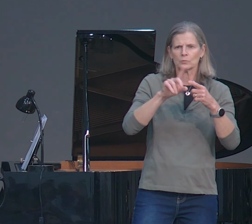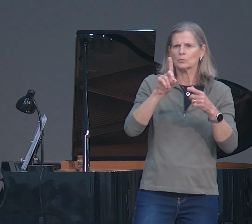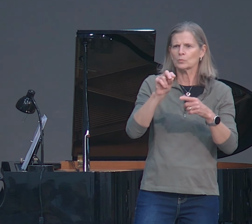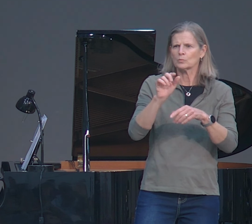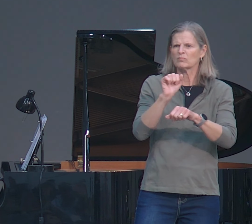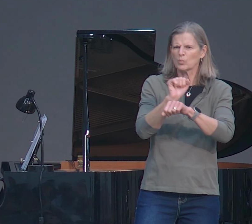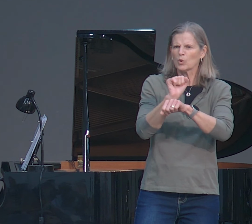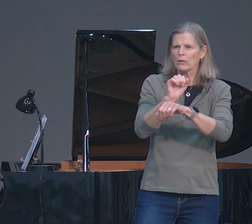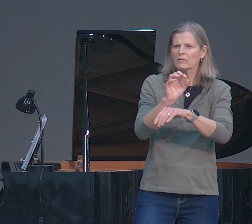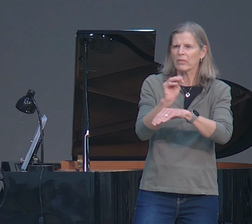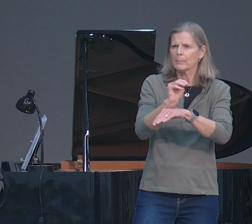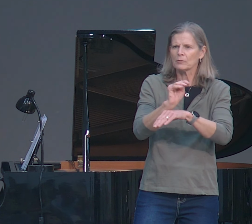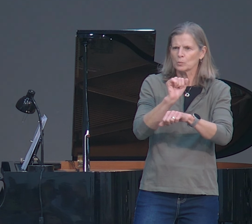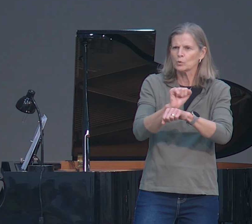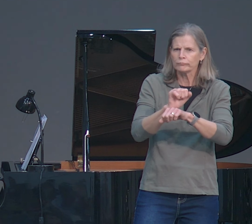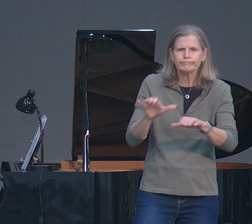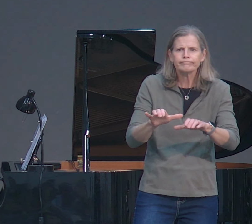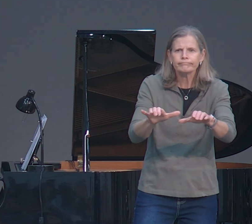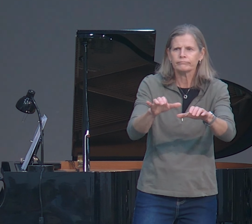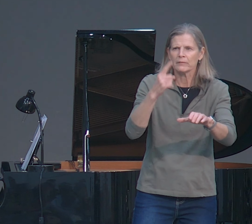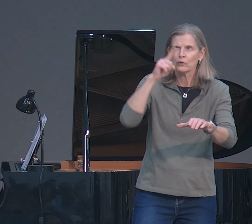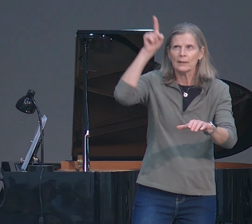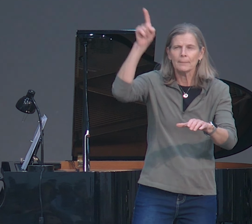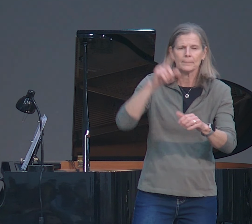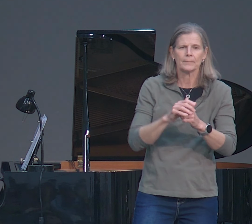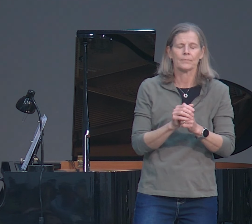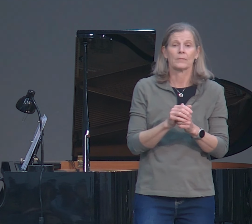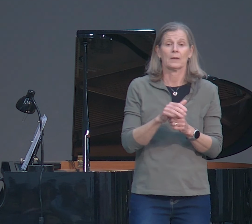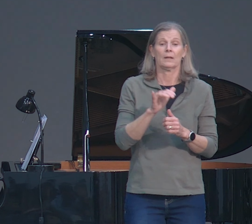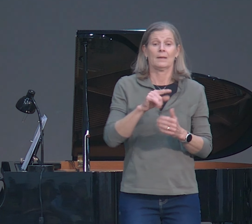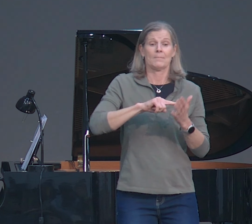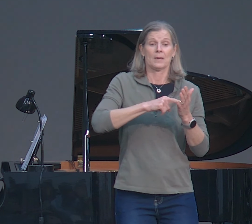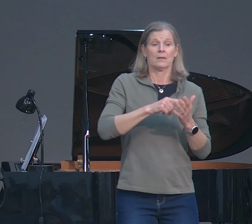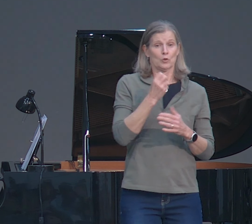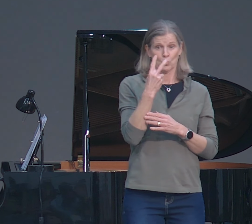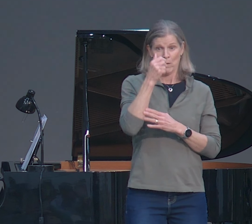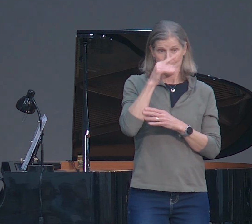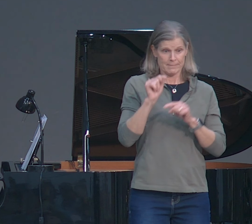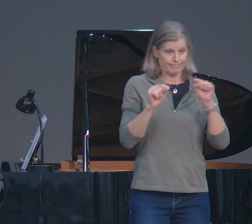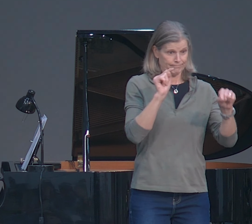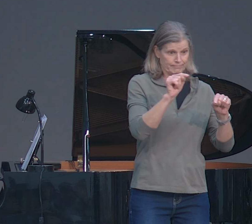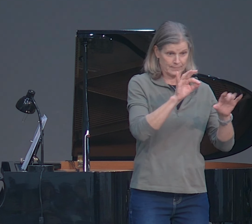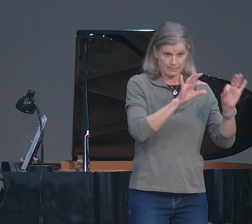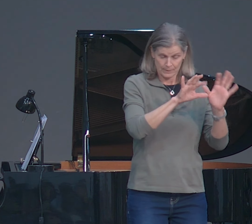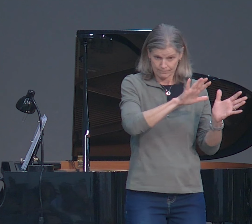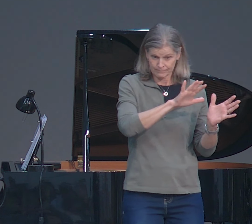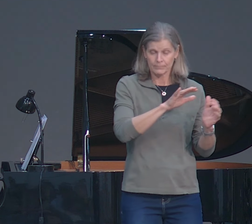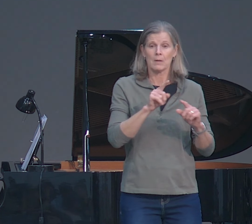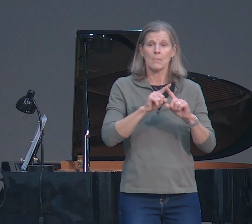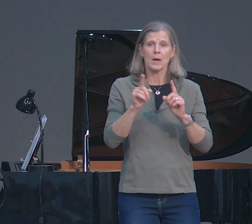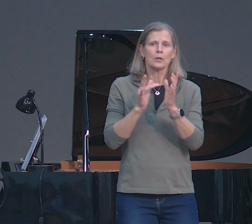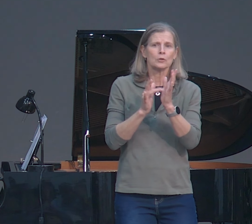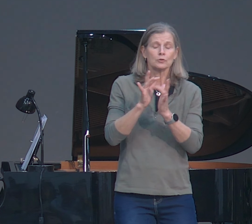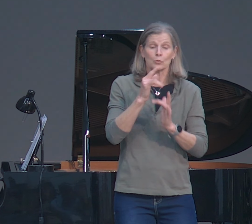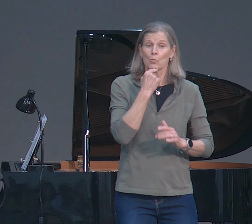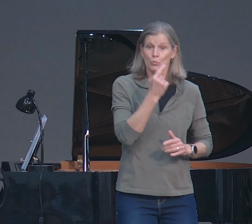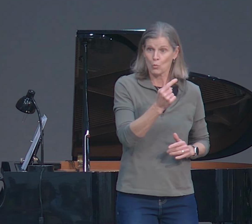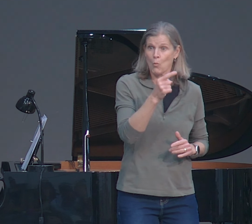ministry. At the beginning of this chapter, we see all 12 men that Jesus selected for the task, but Jesus told